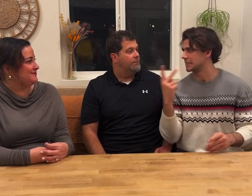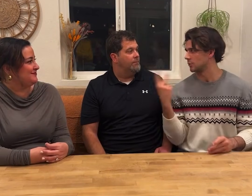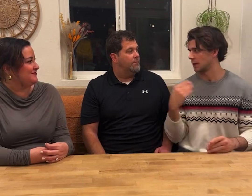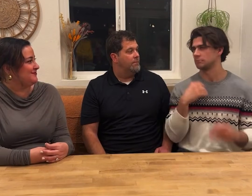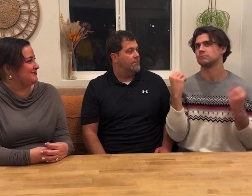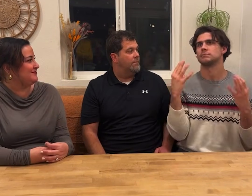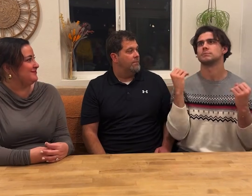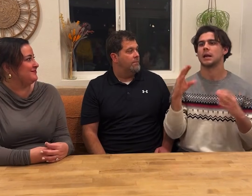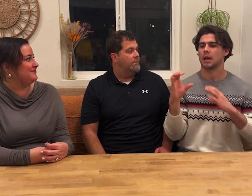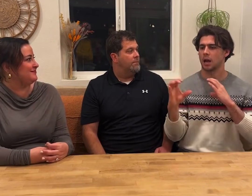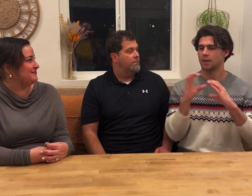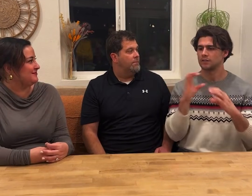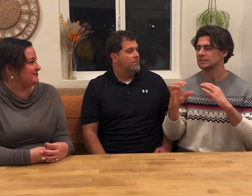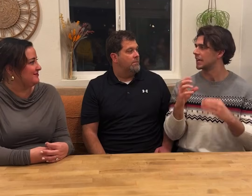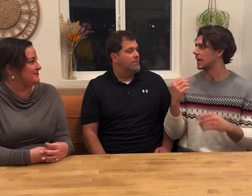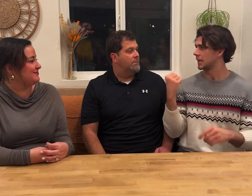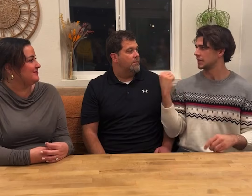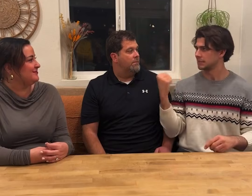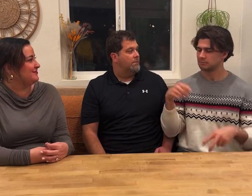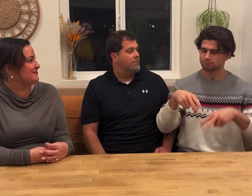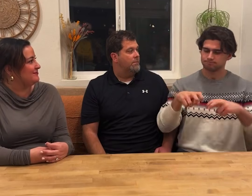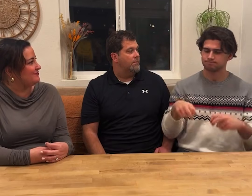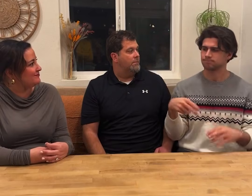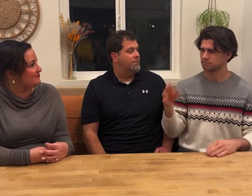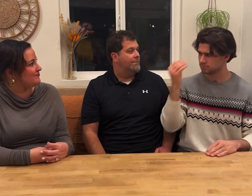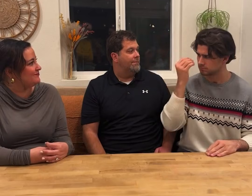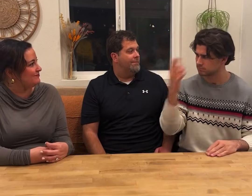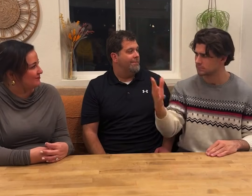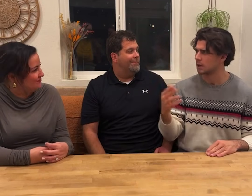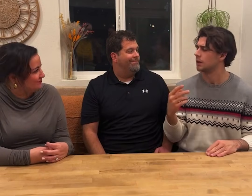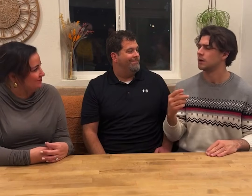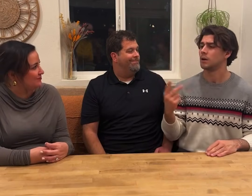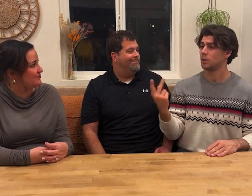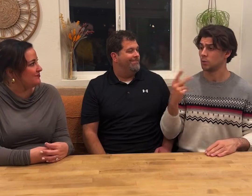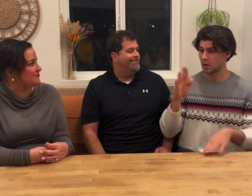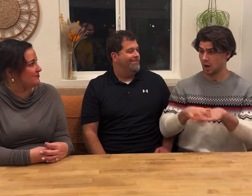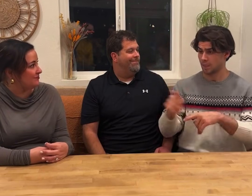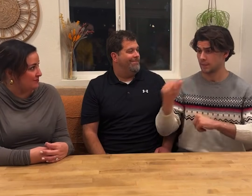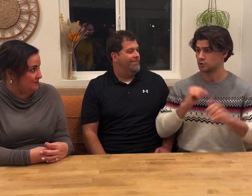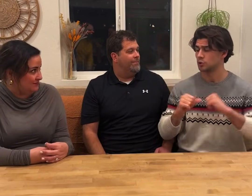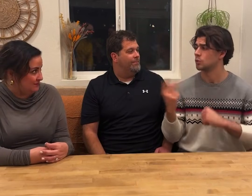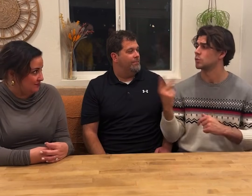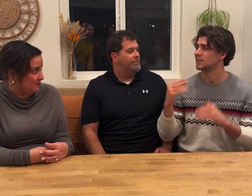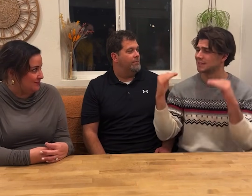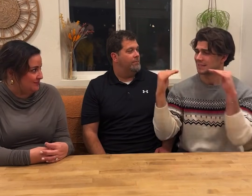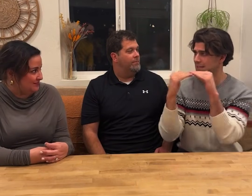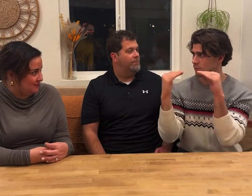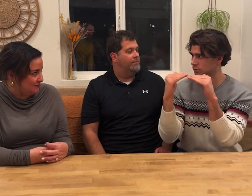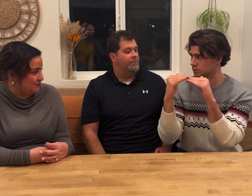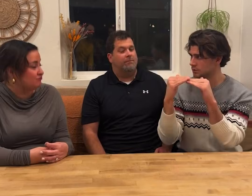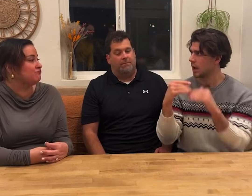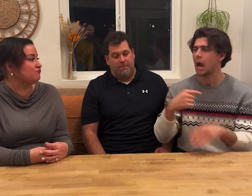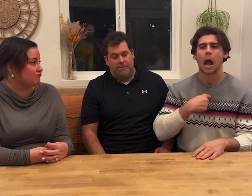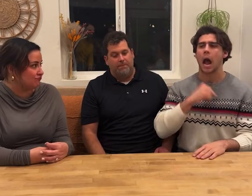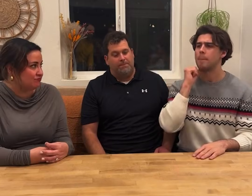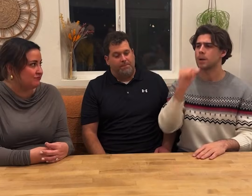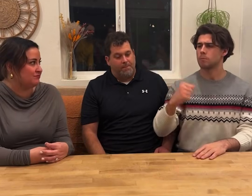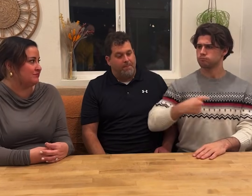you don't see there, but we had so many conversations where he's like, we're on this show